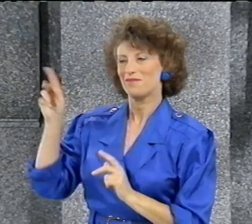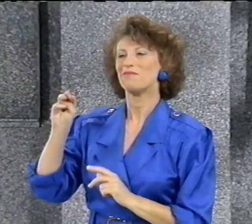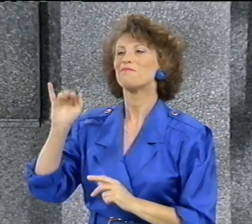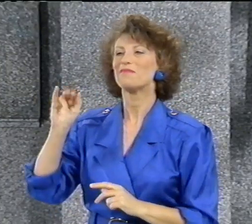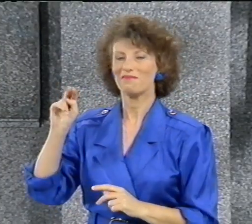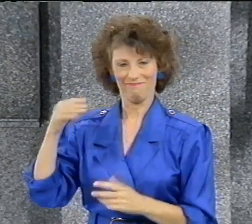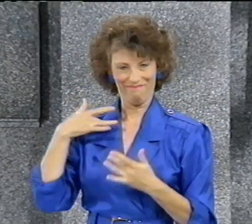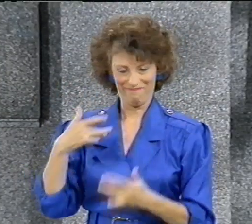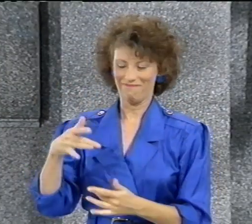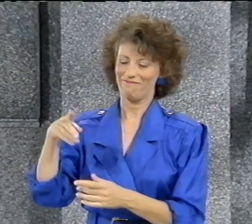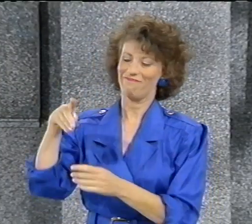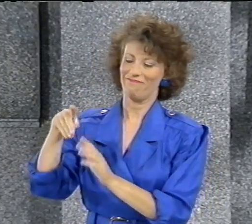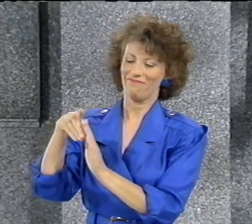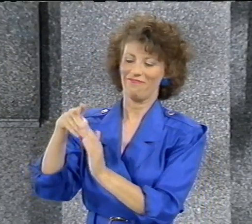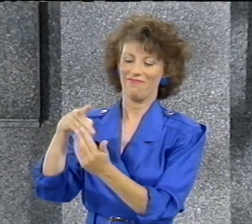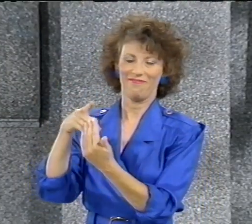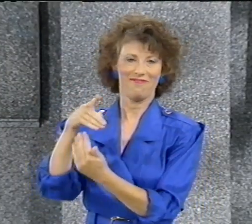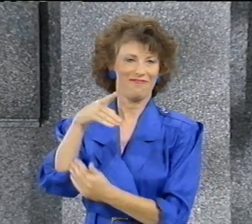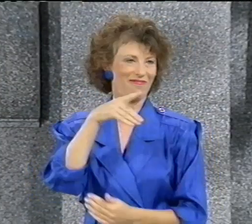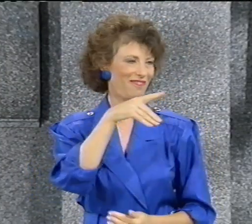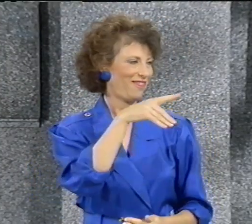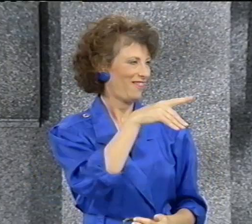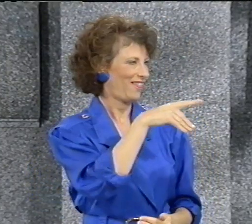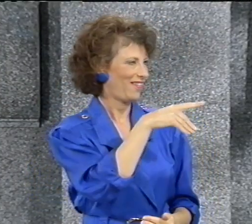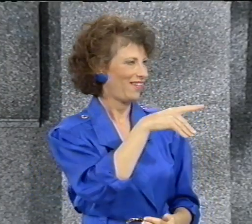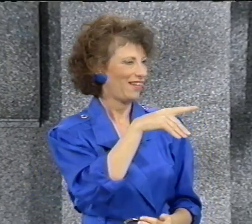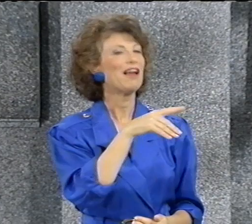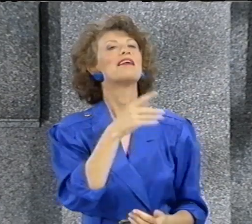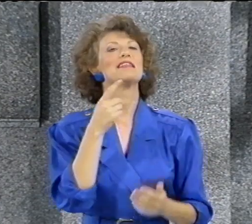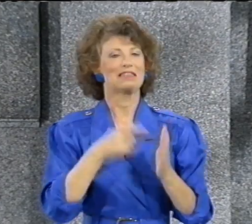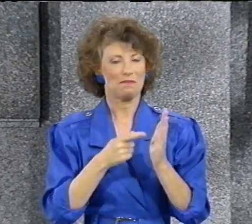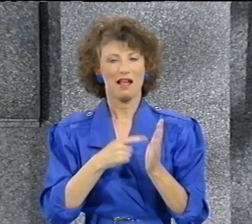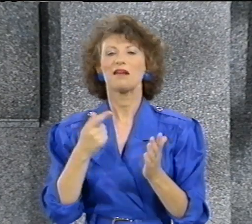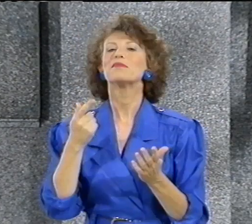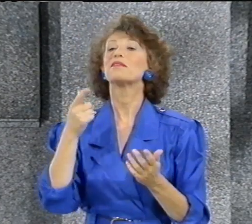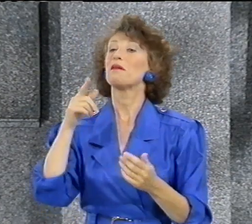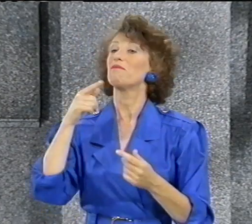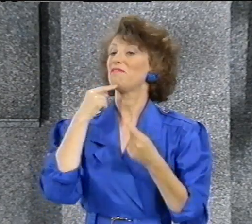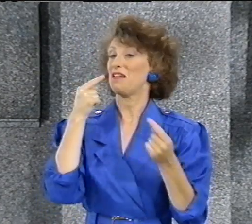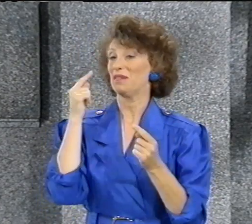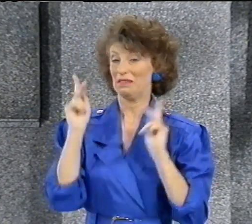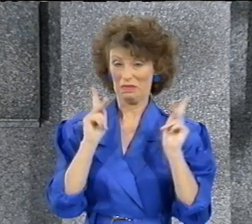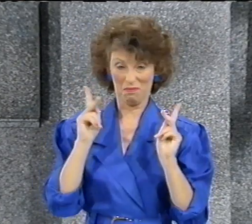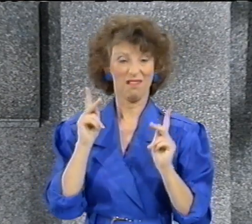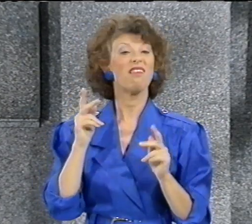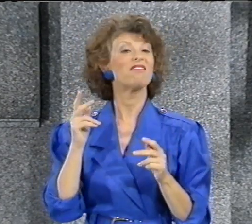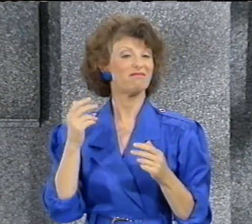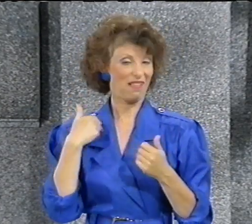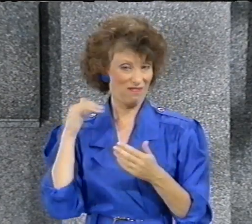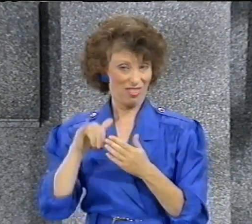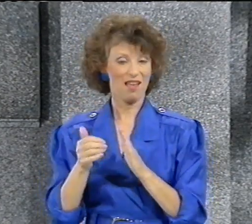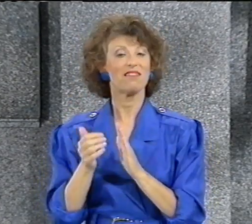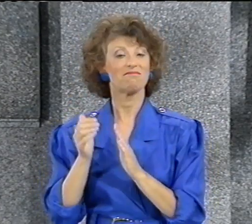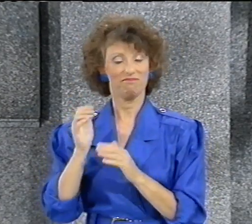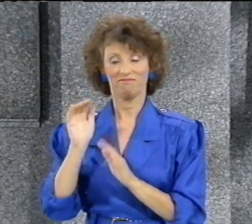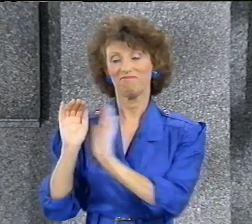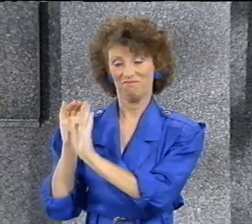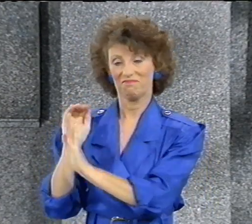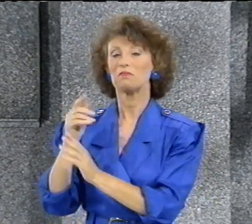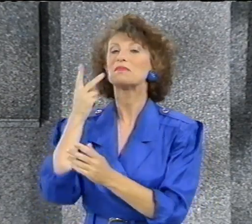Yes, that's right. Some people in Minnesota, for example, tend to make the letter P this way. There are some very well-known people whose